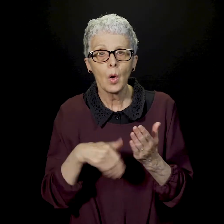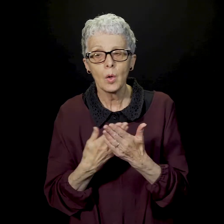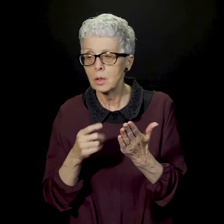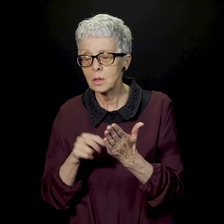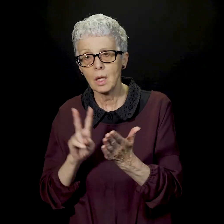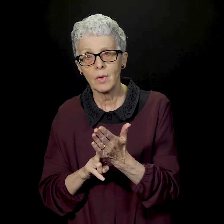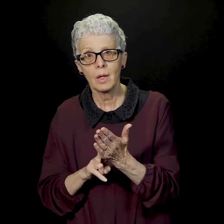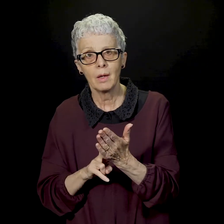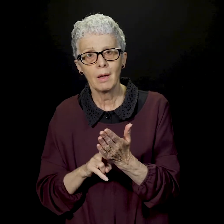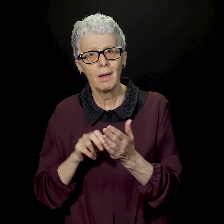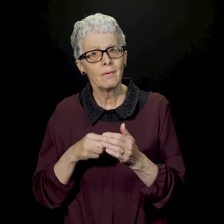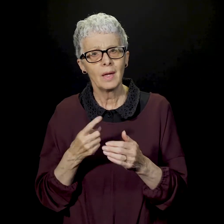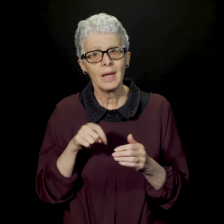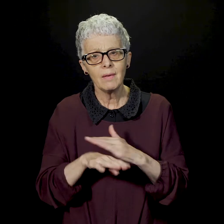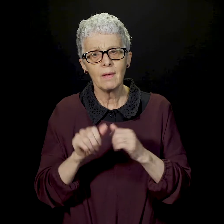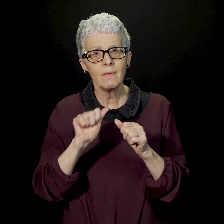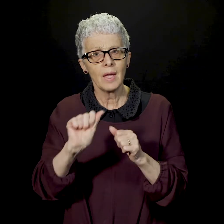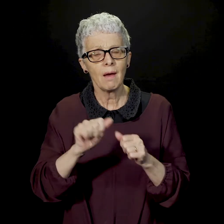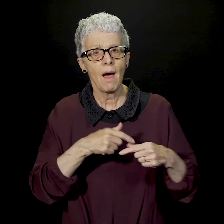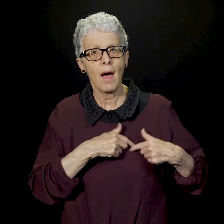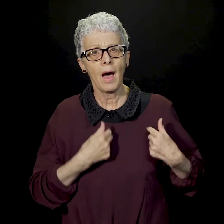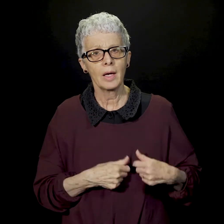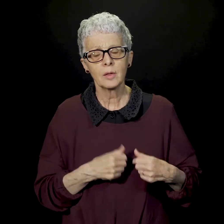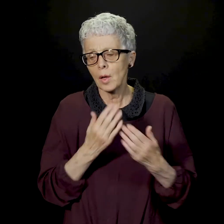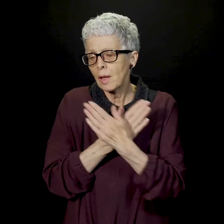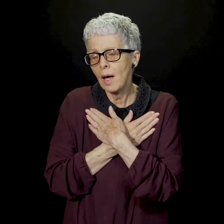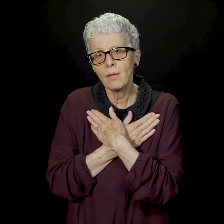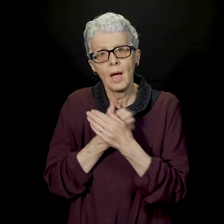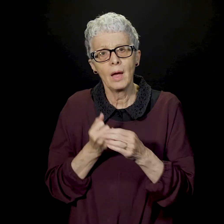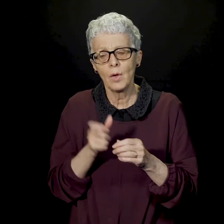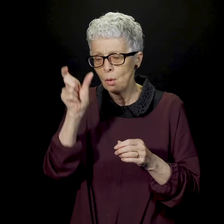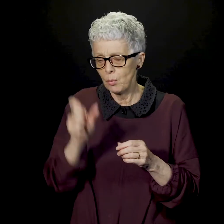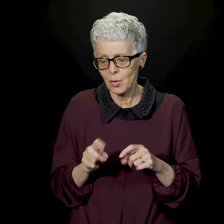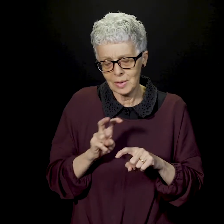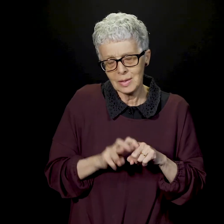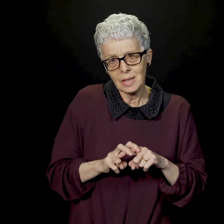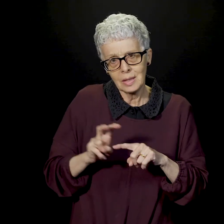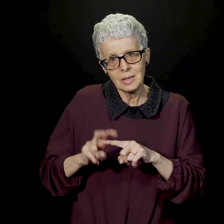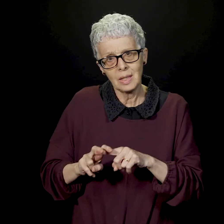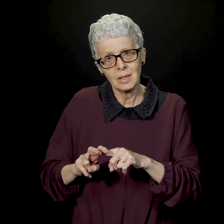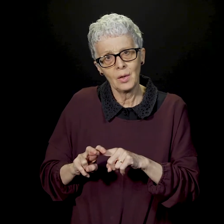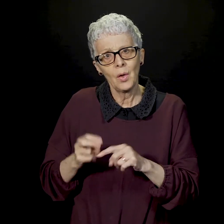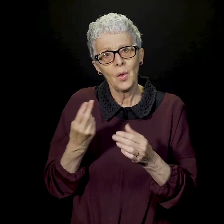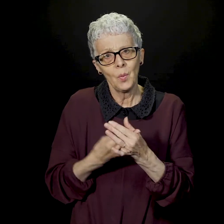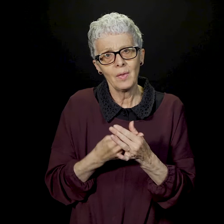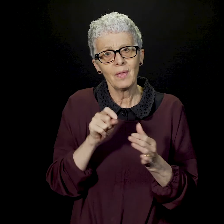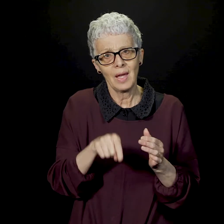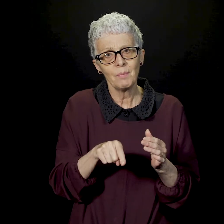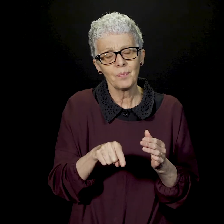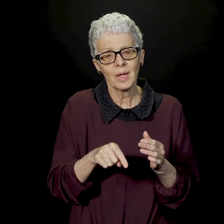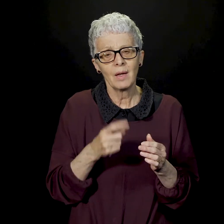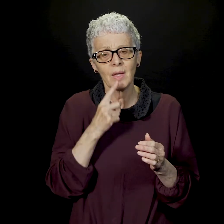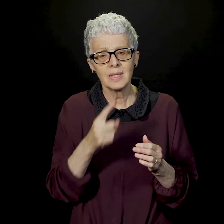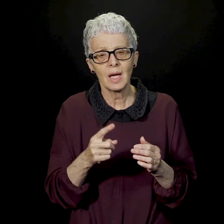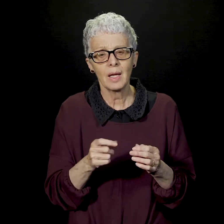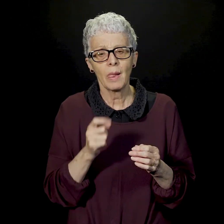doing, and in their heart they would love for nothing more than to have someone sitting beside them. At the same time, in the midst of their loneliness, they're saying a